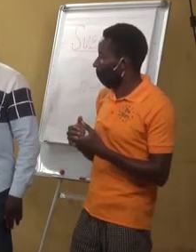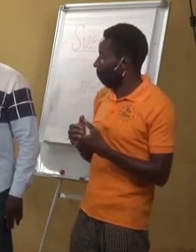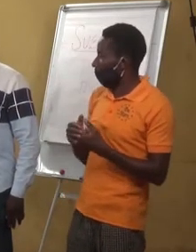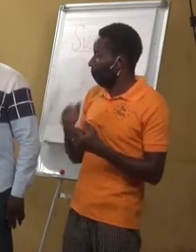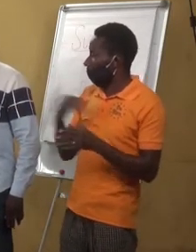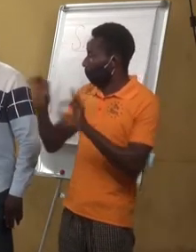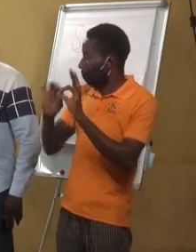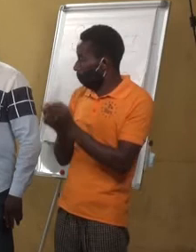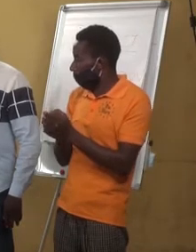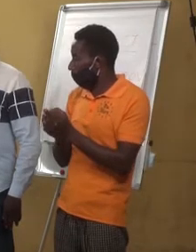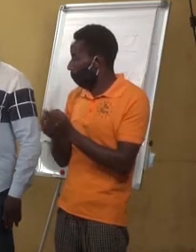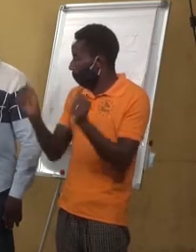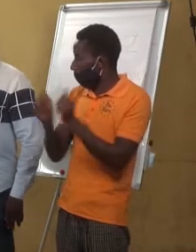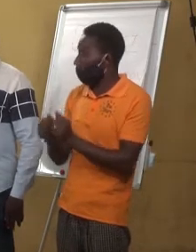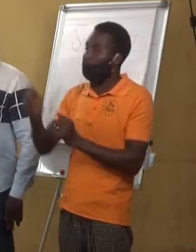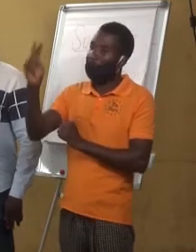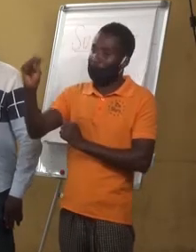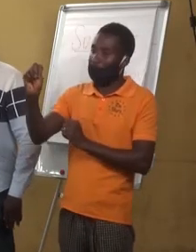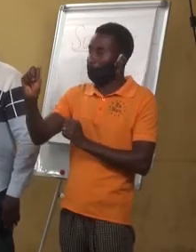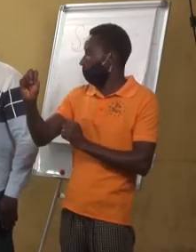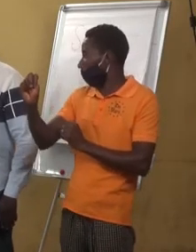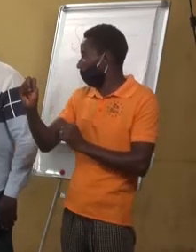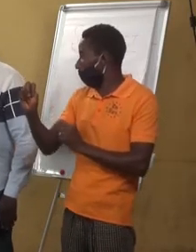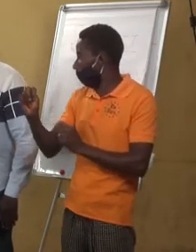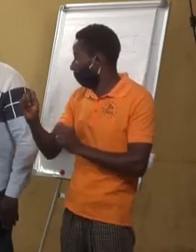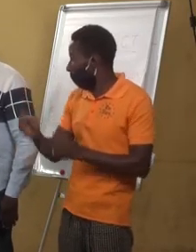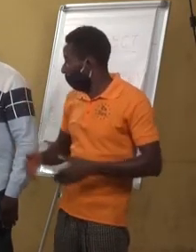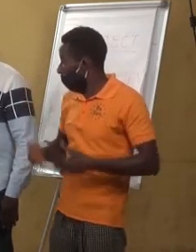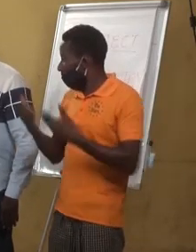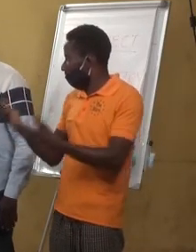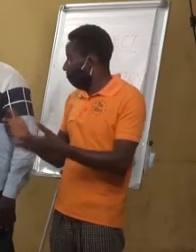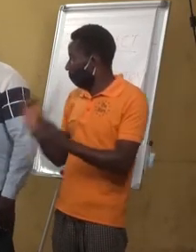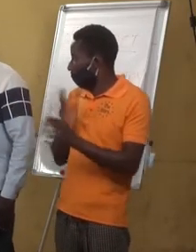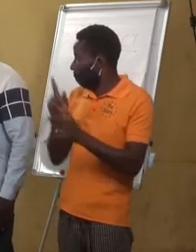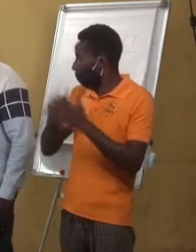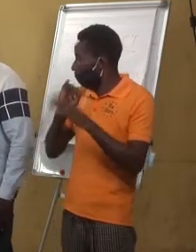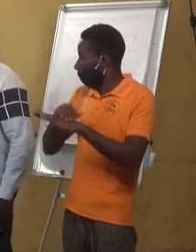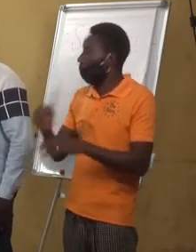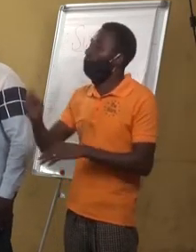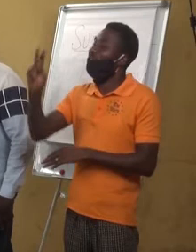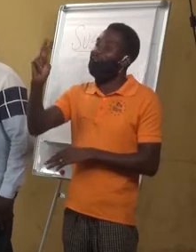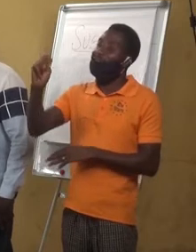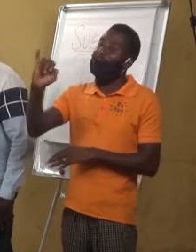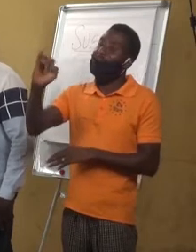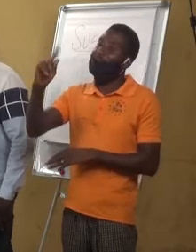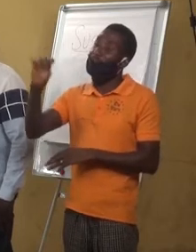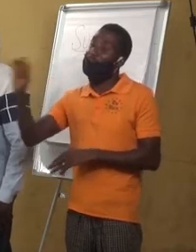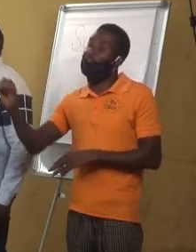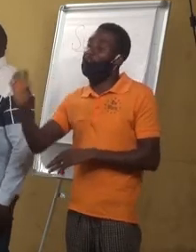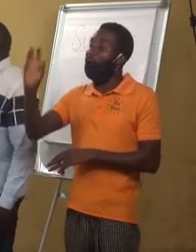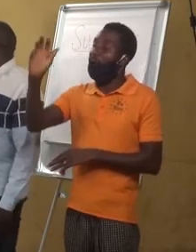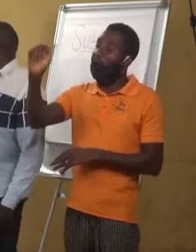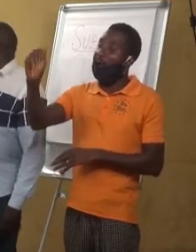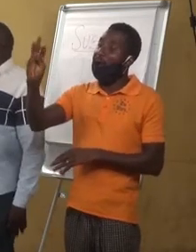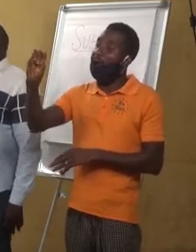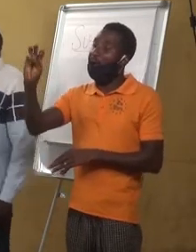and form bond with nitrogen, giving us what we call nitrogen ion, ammonium ion, as